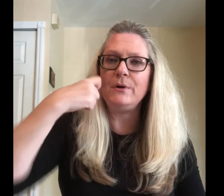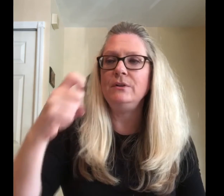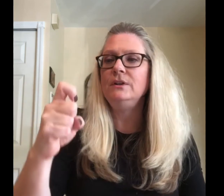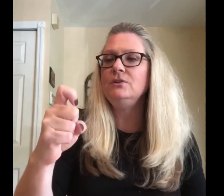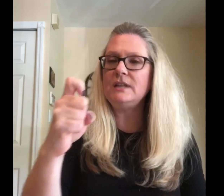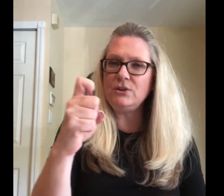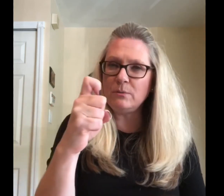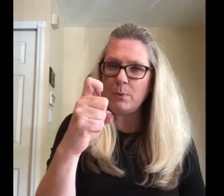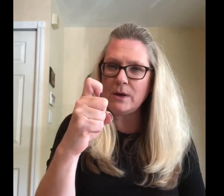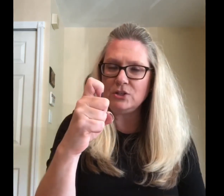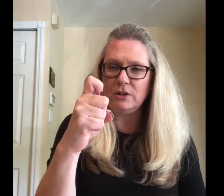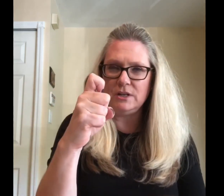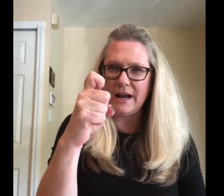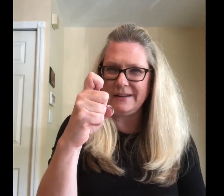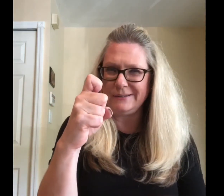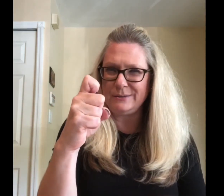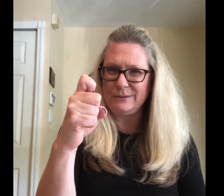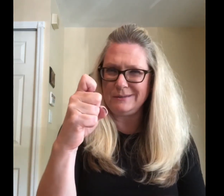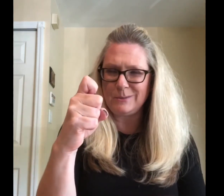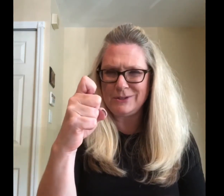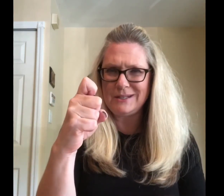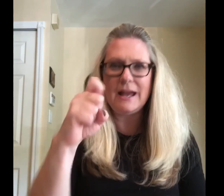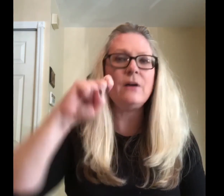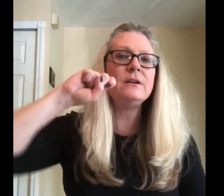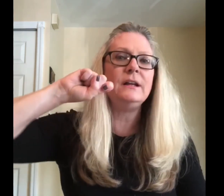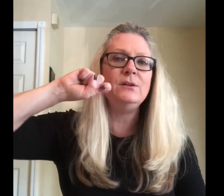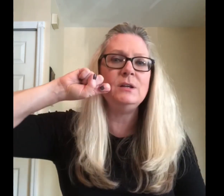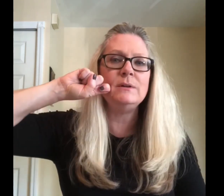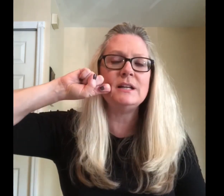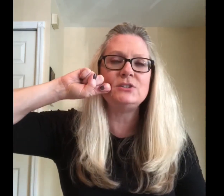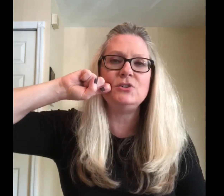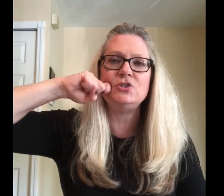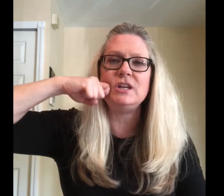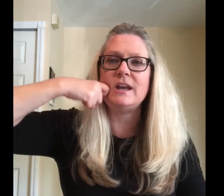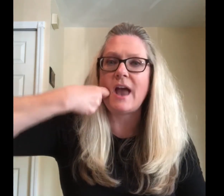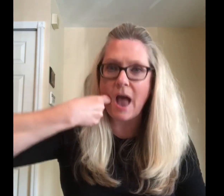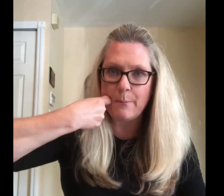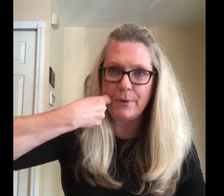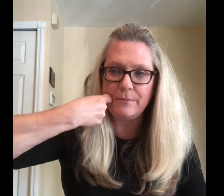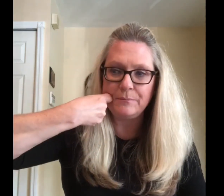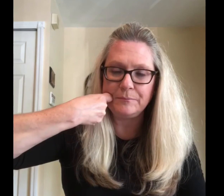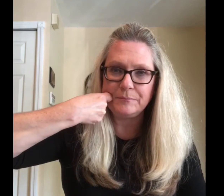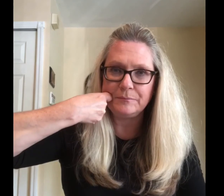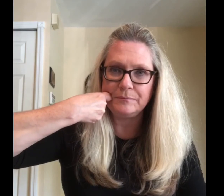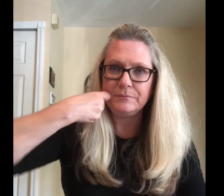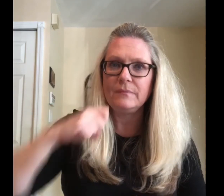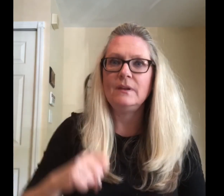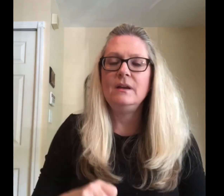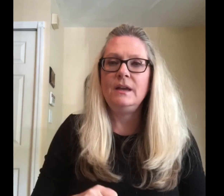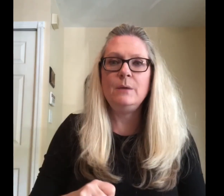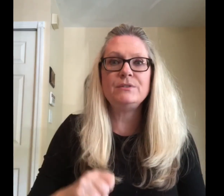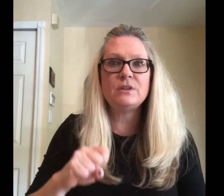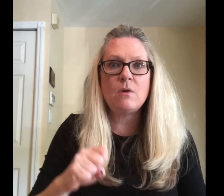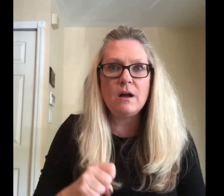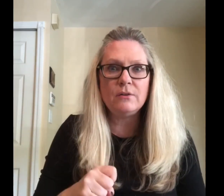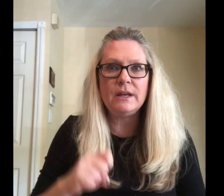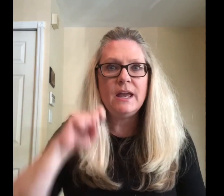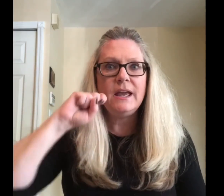You take your pointer and you kind of squish it down and you do it next to your cheek. Apple. He was so hungry, he put